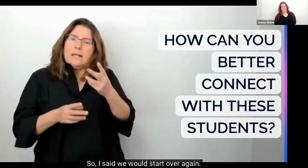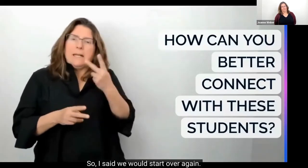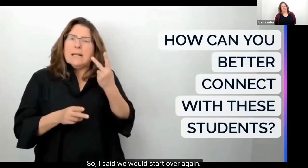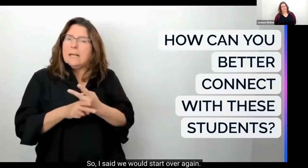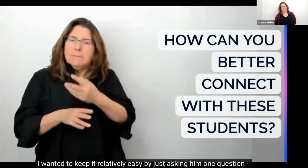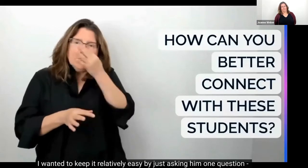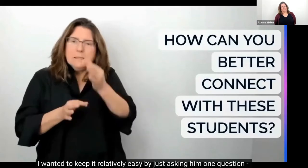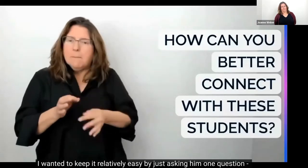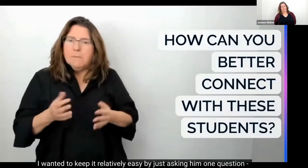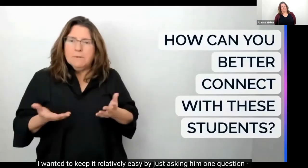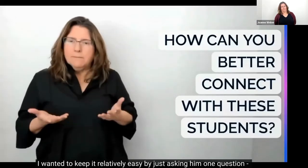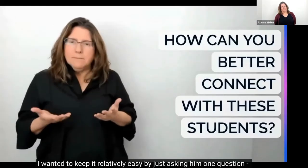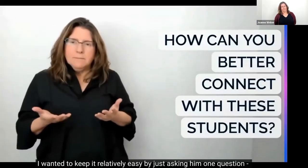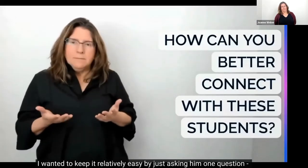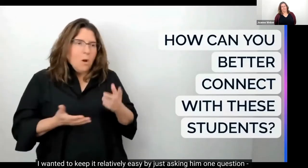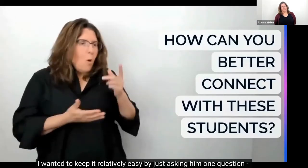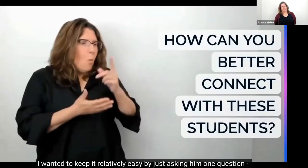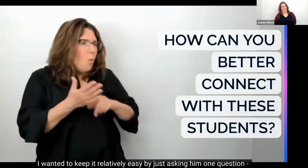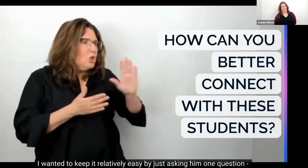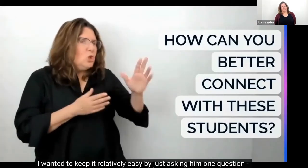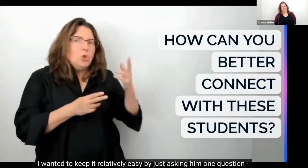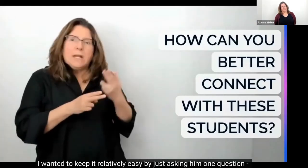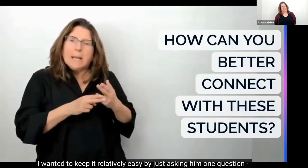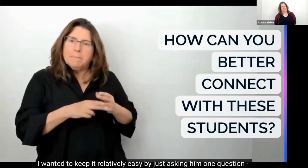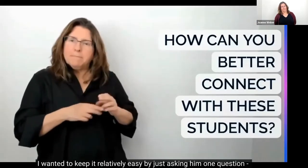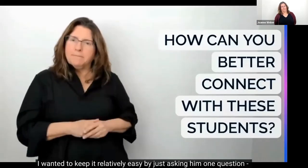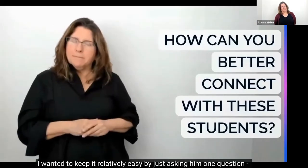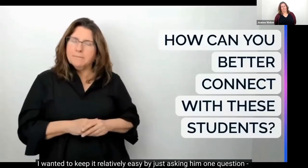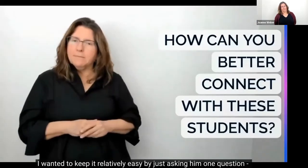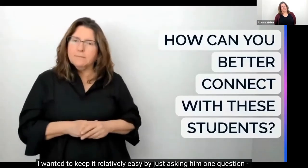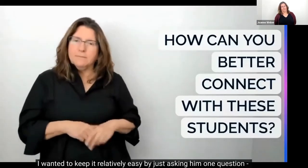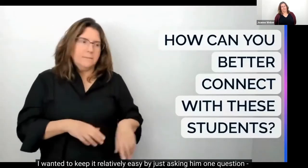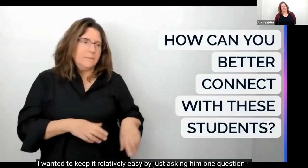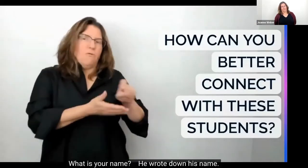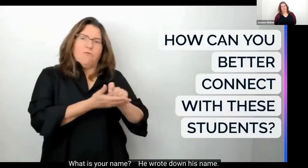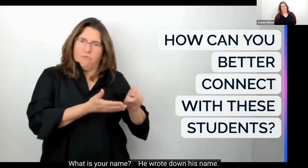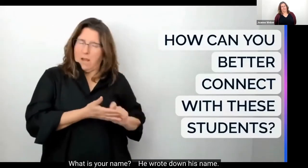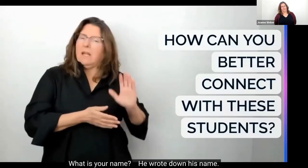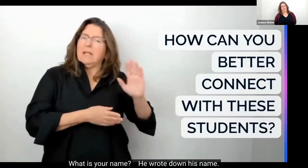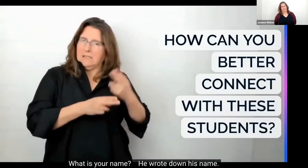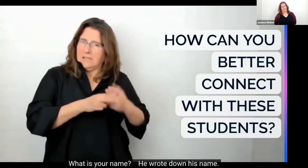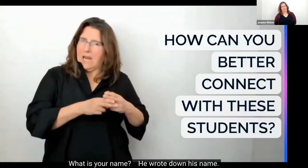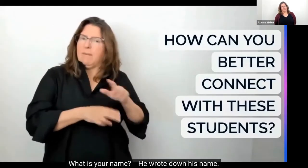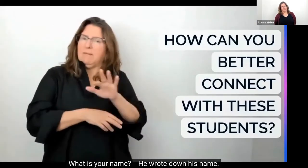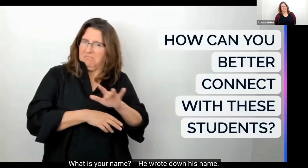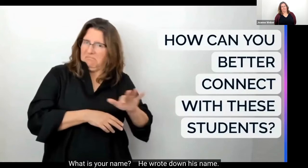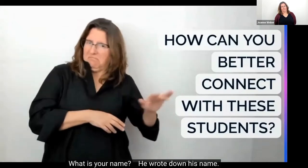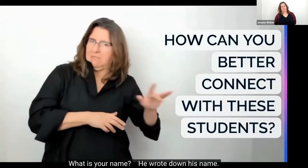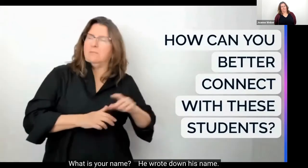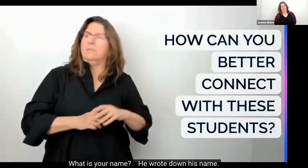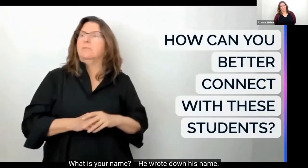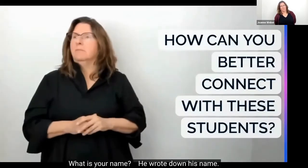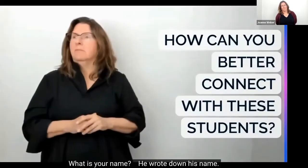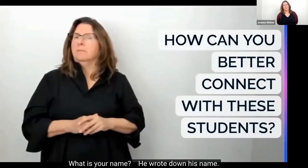again. I wanted to keep it relatively easy by just asking him one question. What is your name? He wrote down his name.